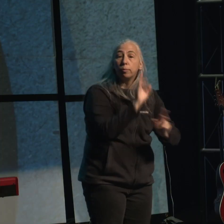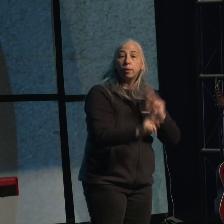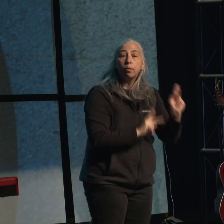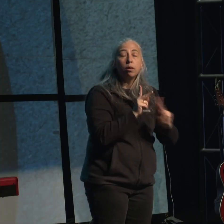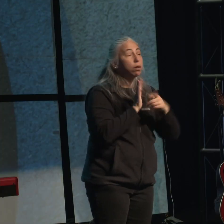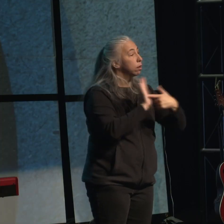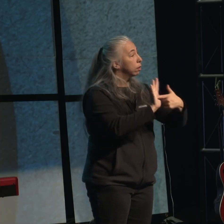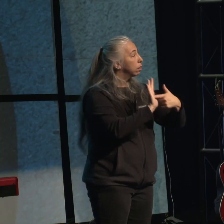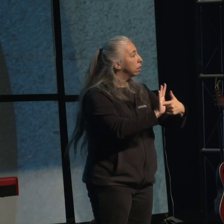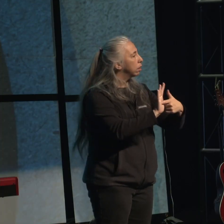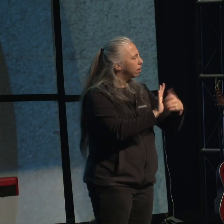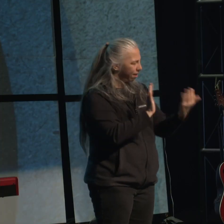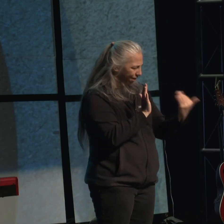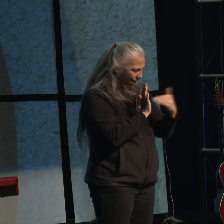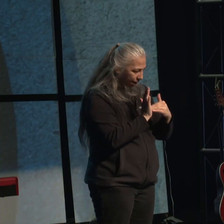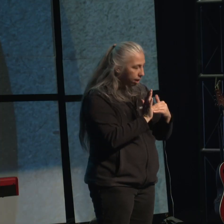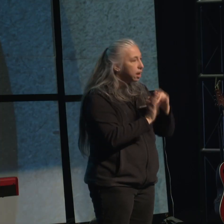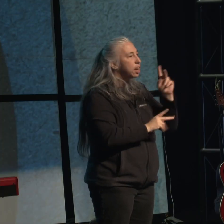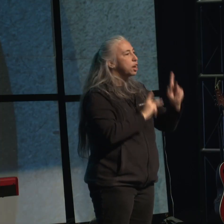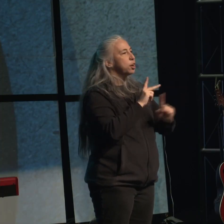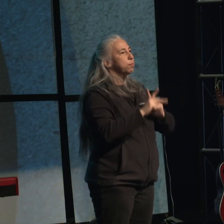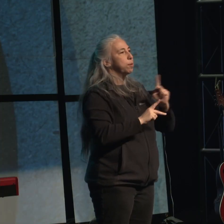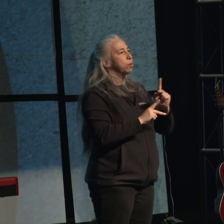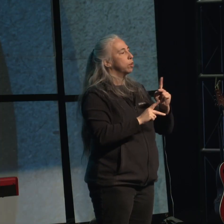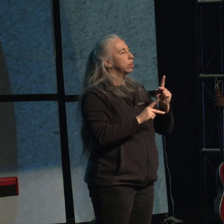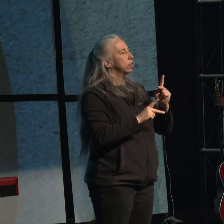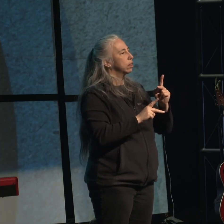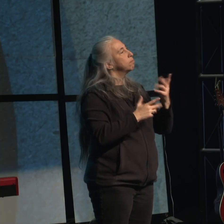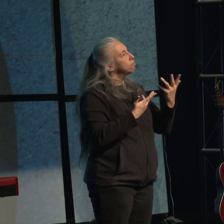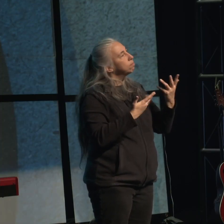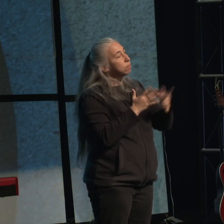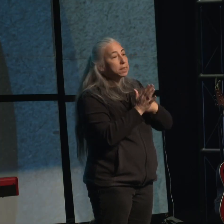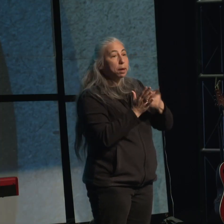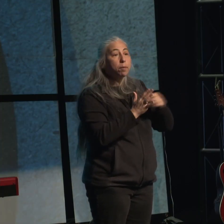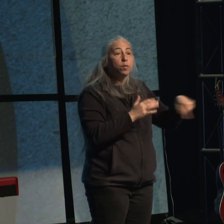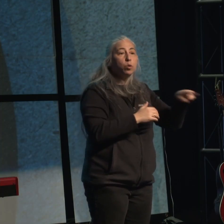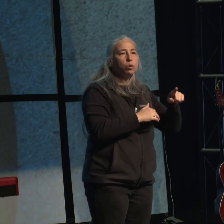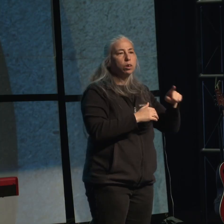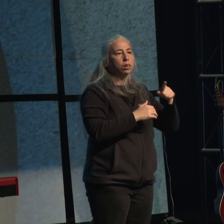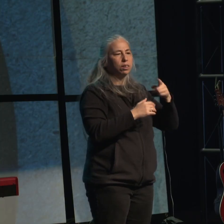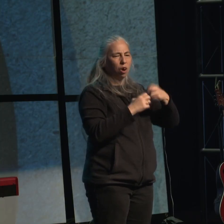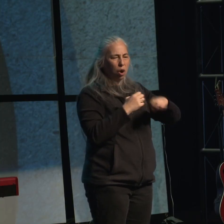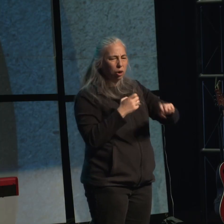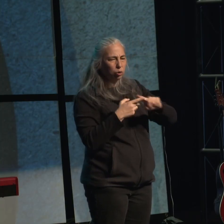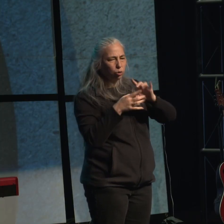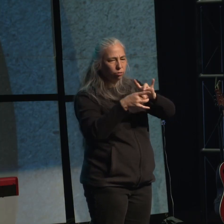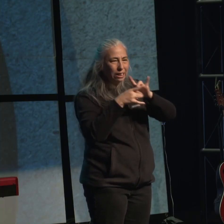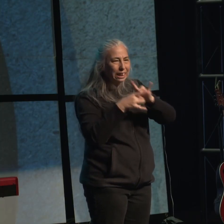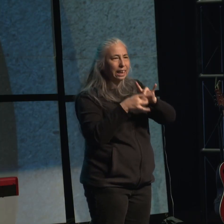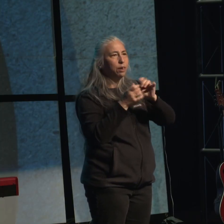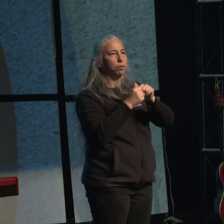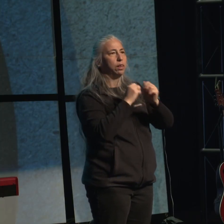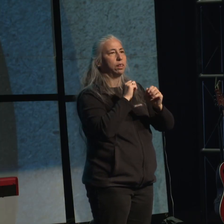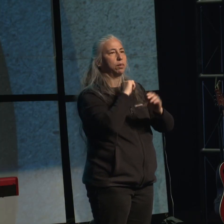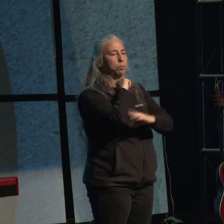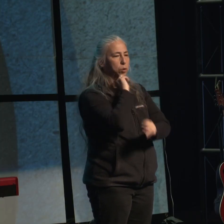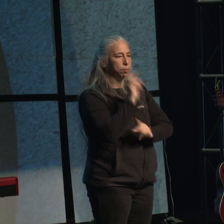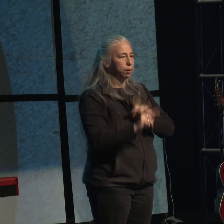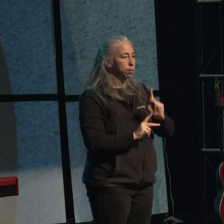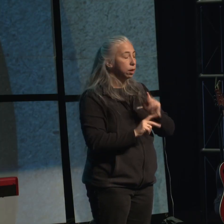Again, these are things that I know it's hard for us to relate to. We really don't exclude the poor.